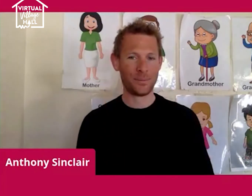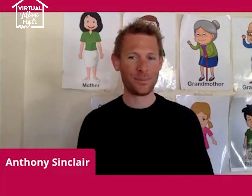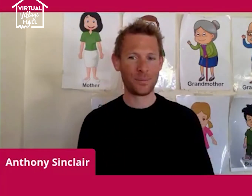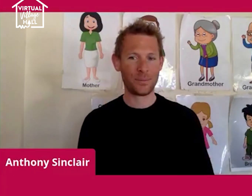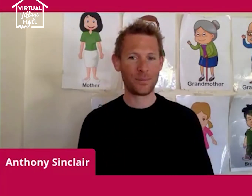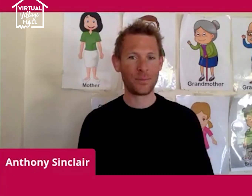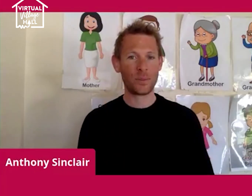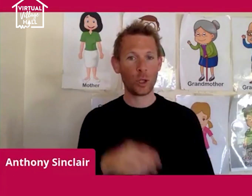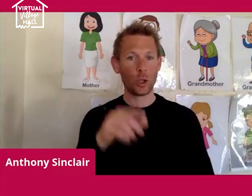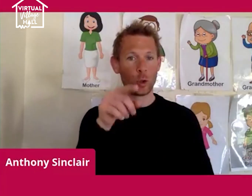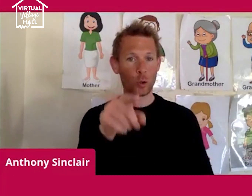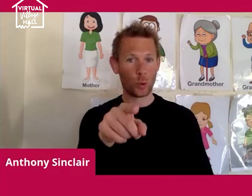We'll do one more.